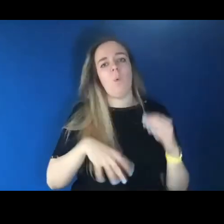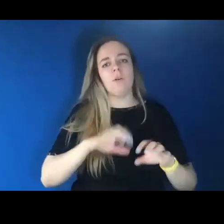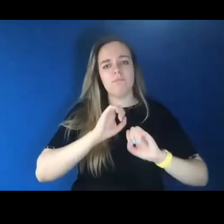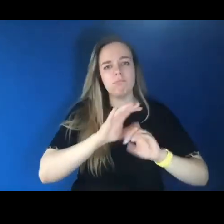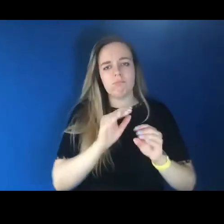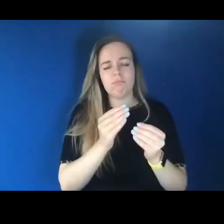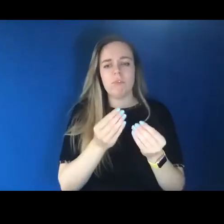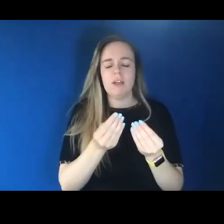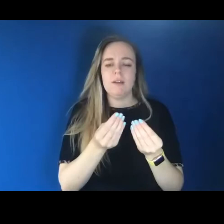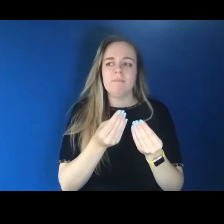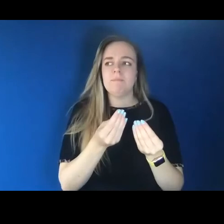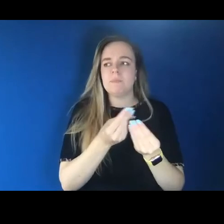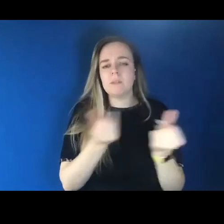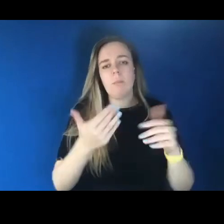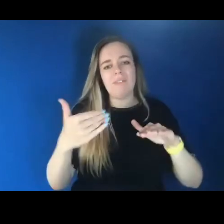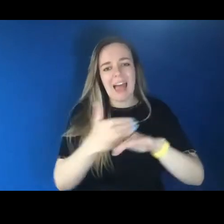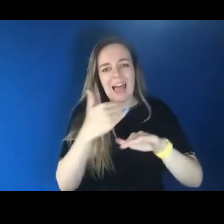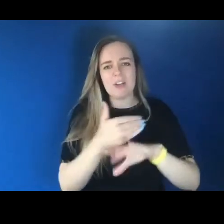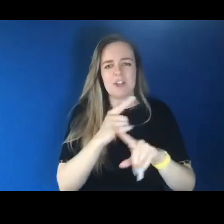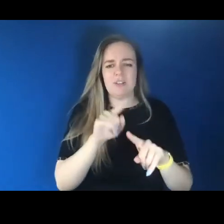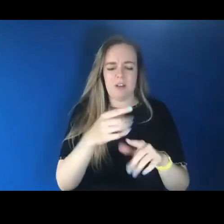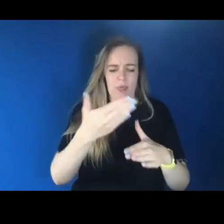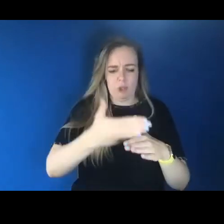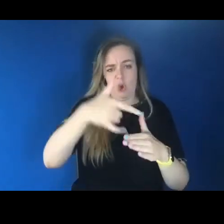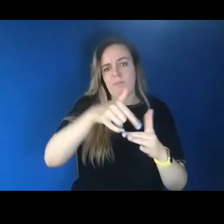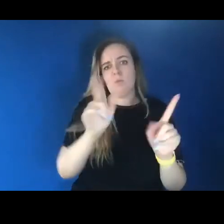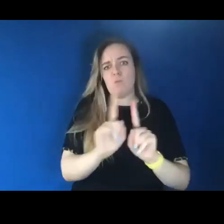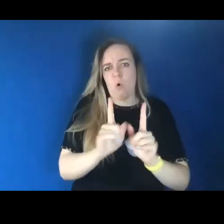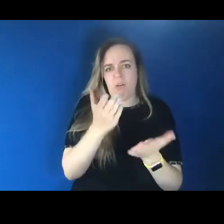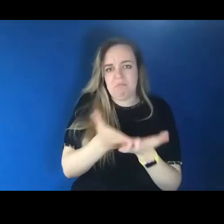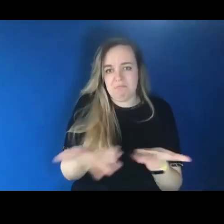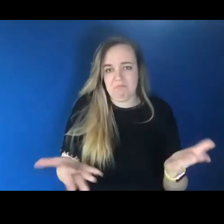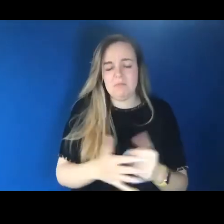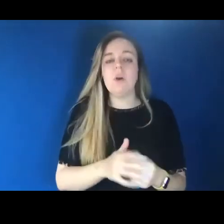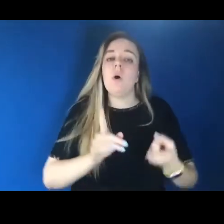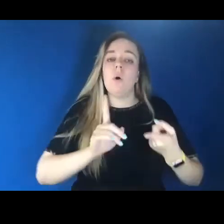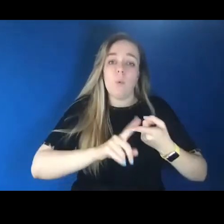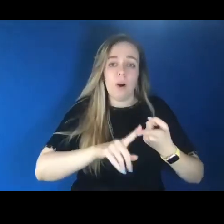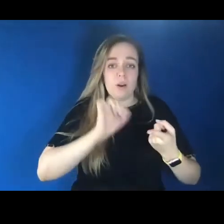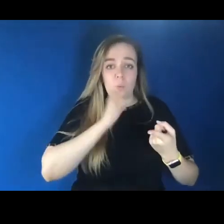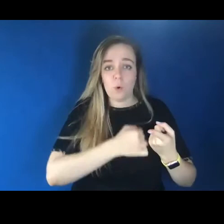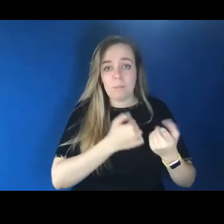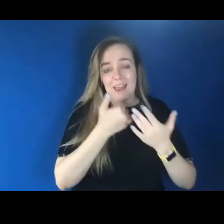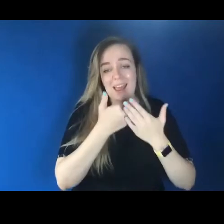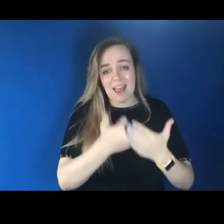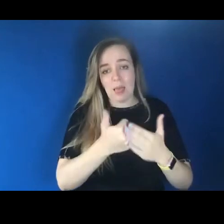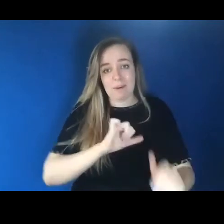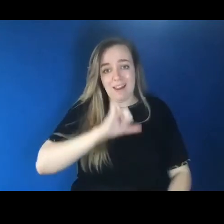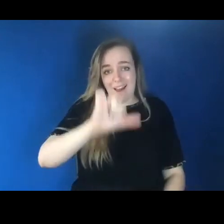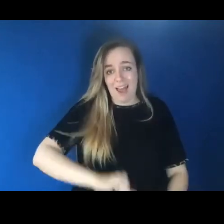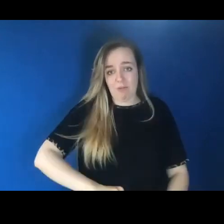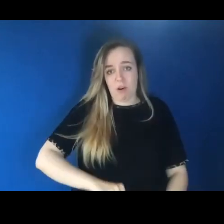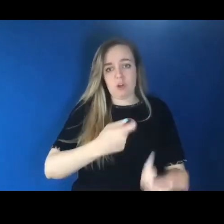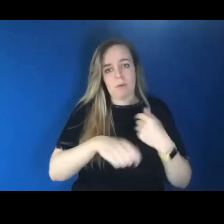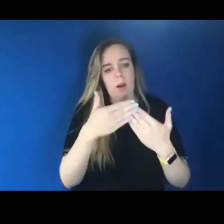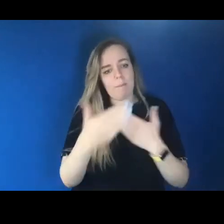of of the actions and what those jobs would actually be. So one of them would be helping agriculture to be more nature